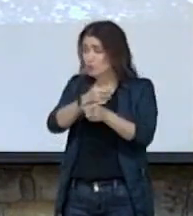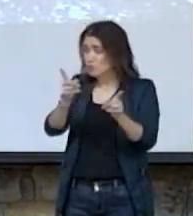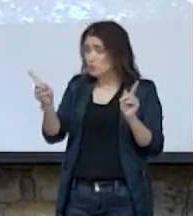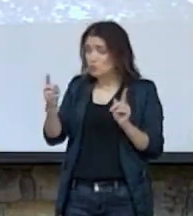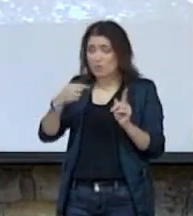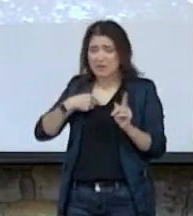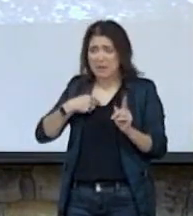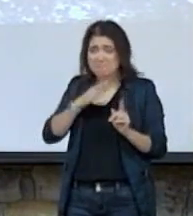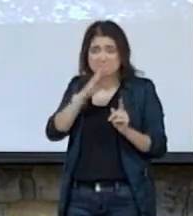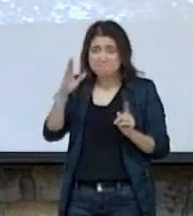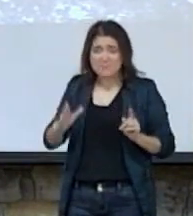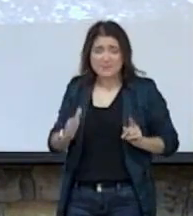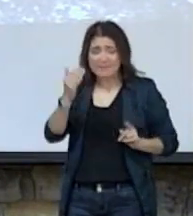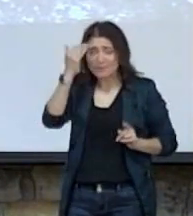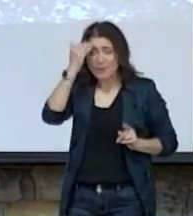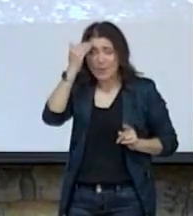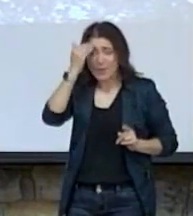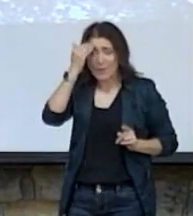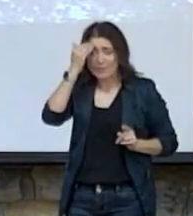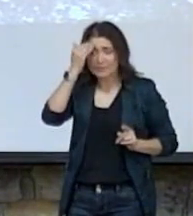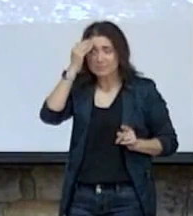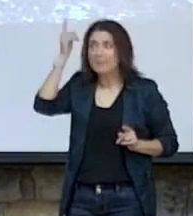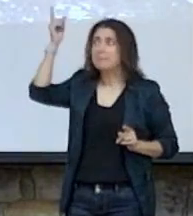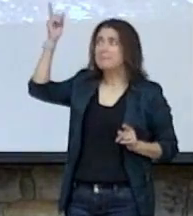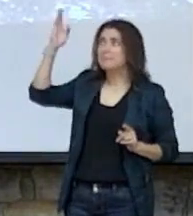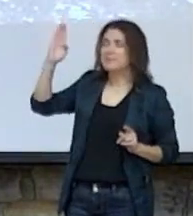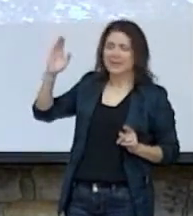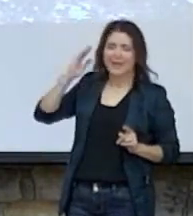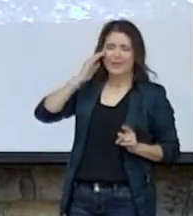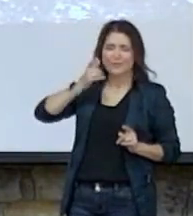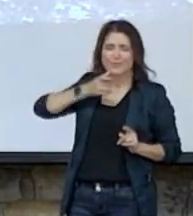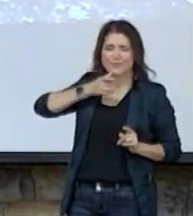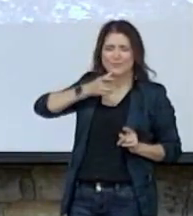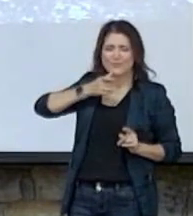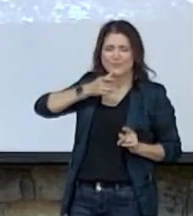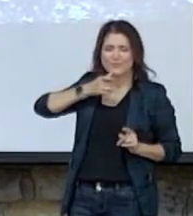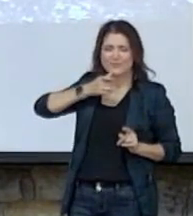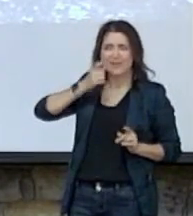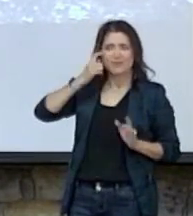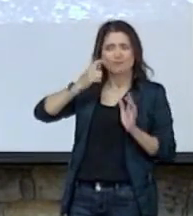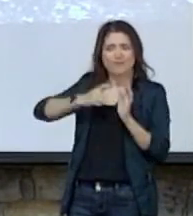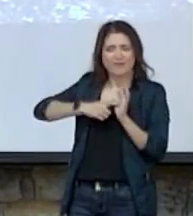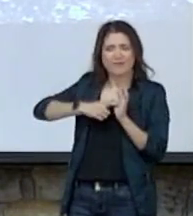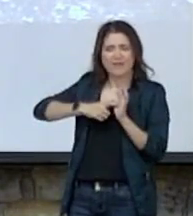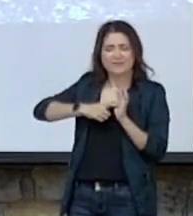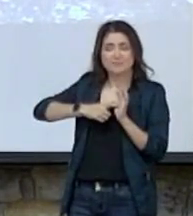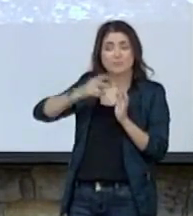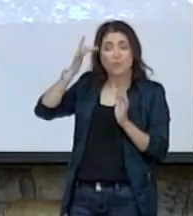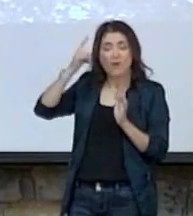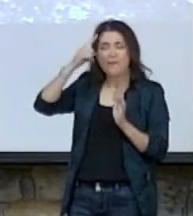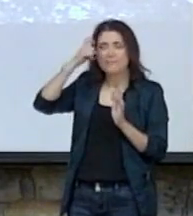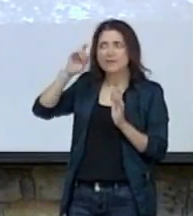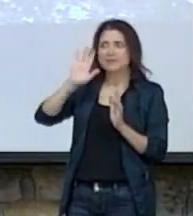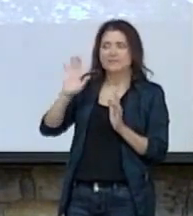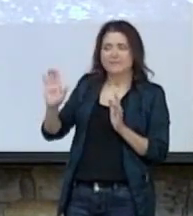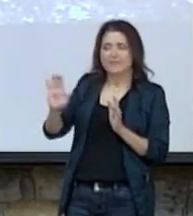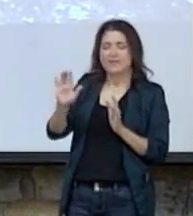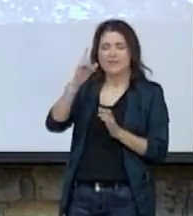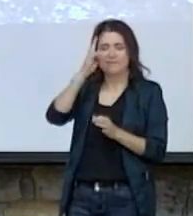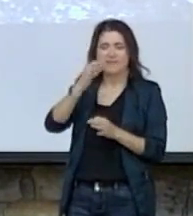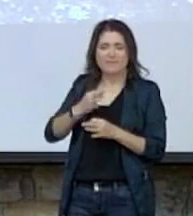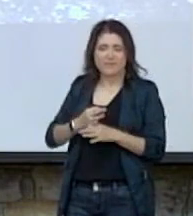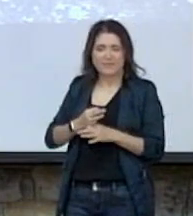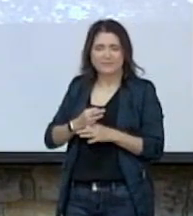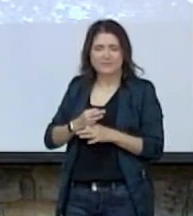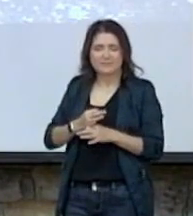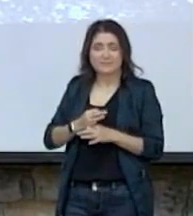know, but yet God knows their names. And God recognizes them because of their faithfulness. You know,